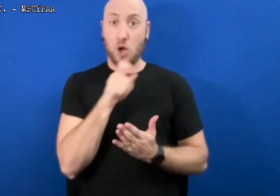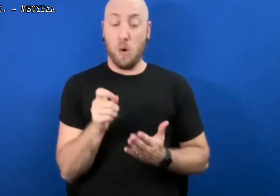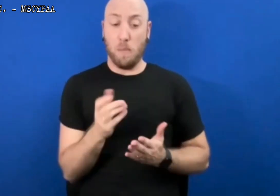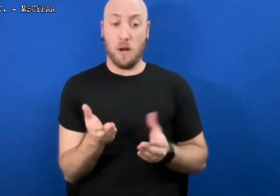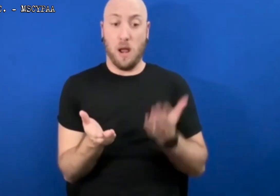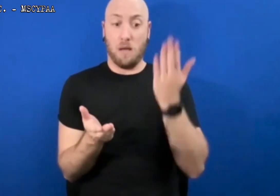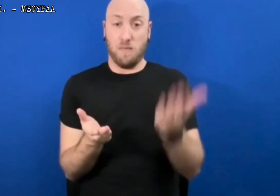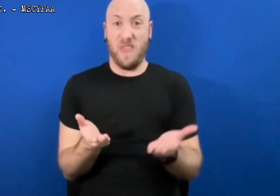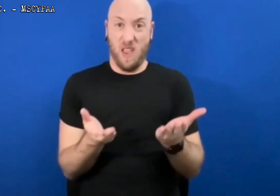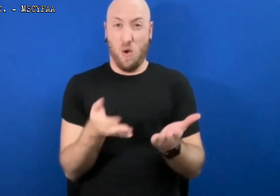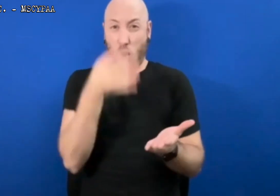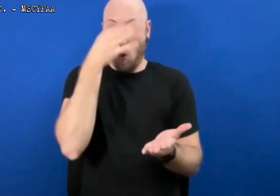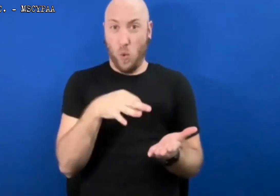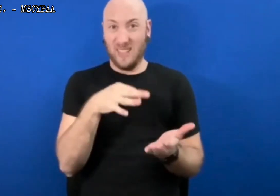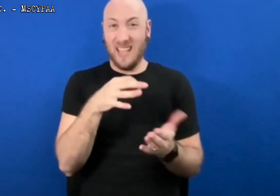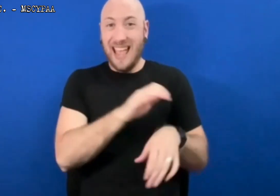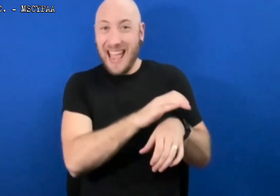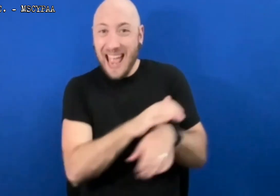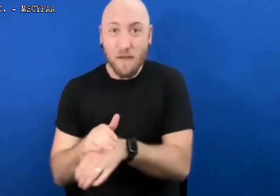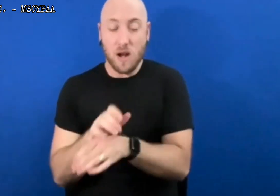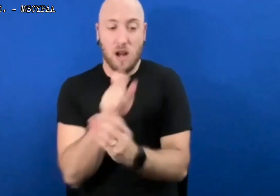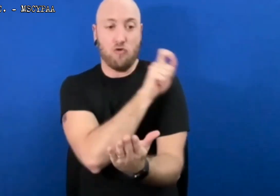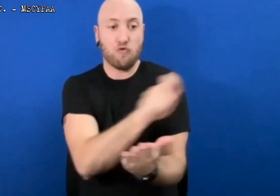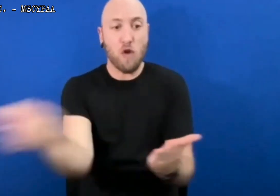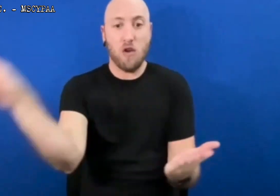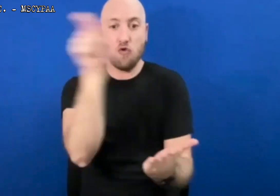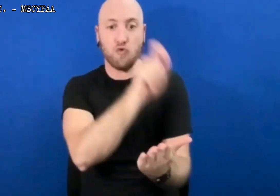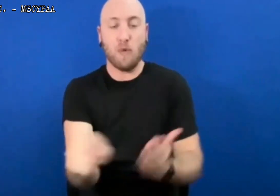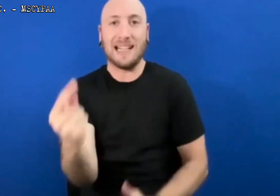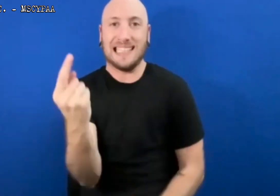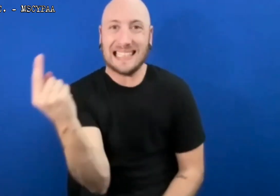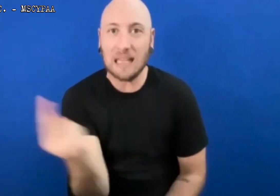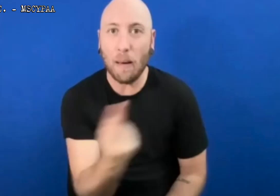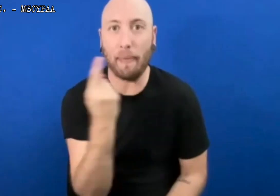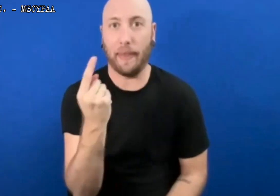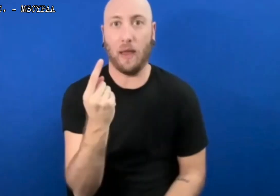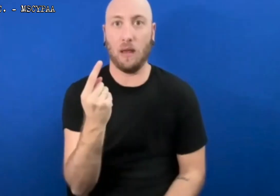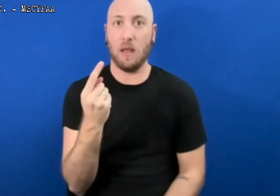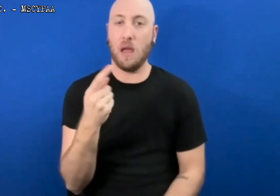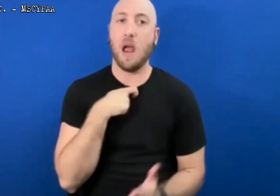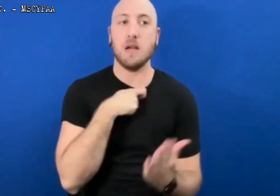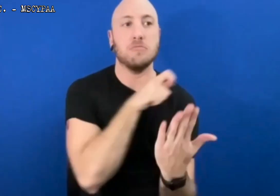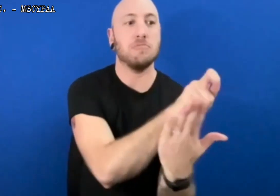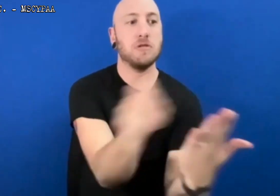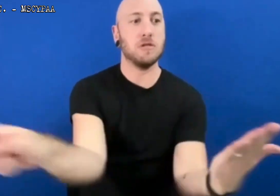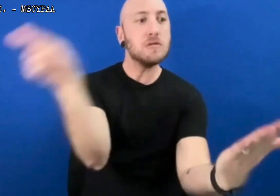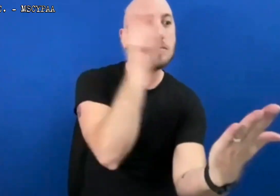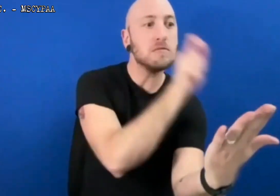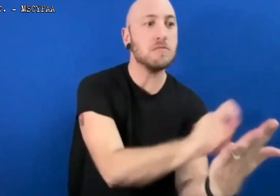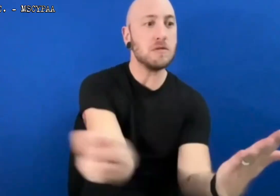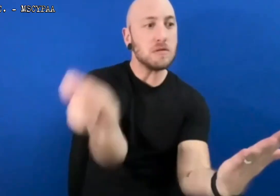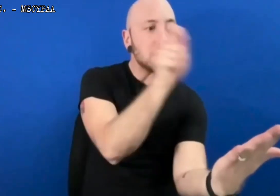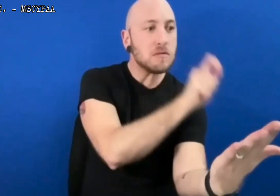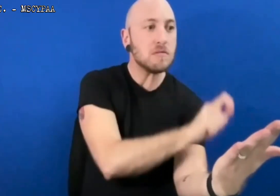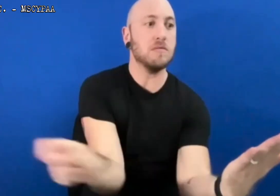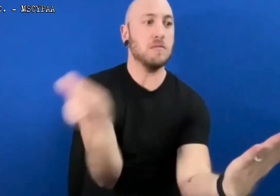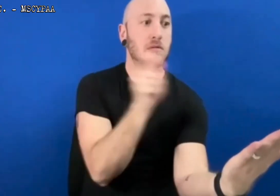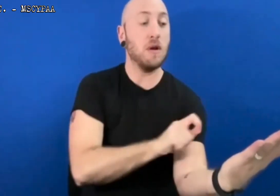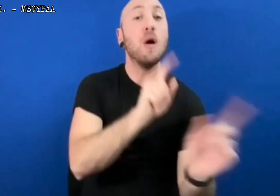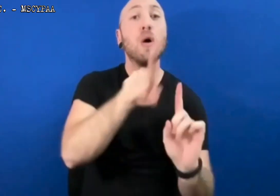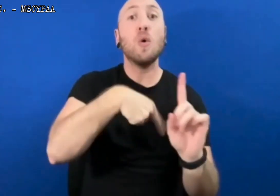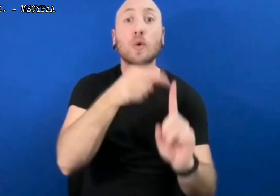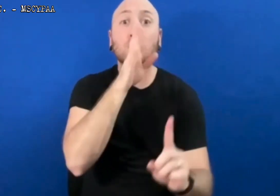single night. Even if I didn't want to, I would write 1 or 2 turnarounds every night until it was done. And when I was 11 months sober, I did my fifth